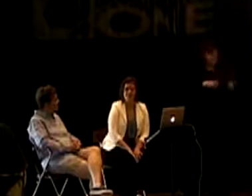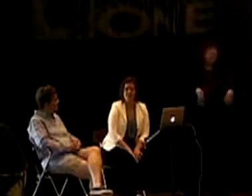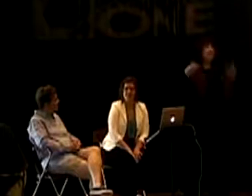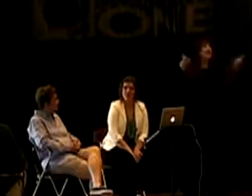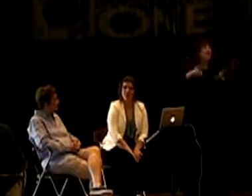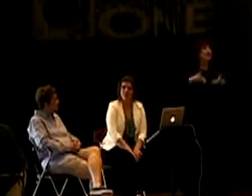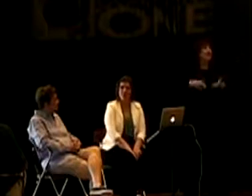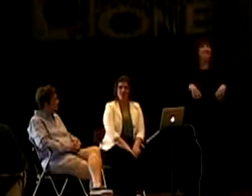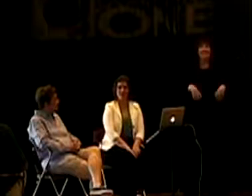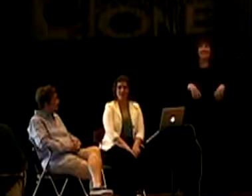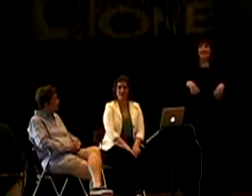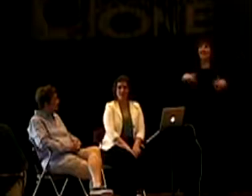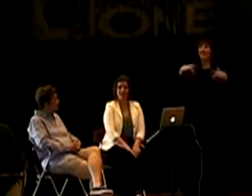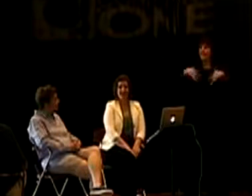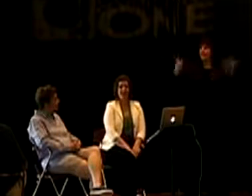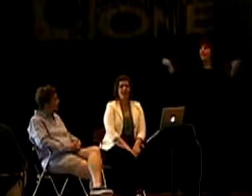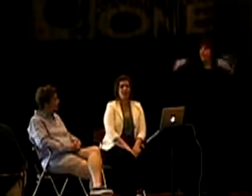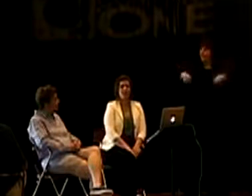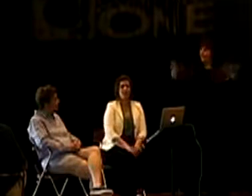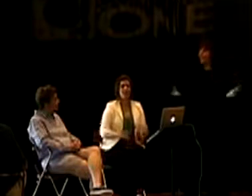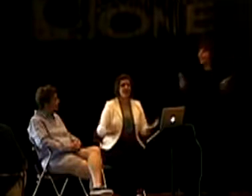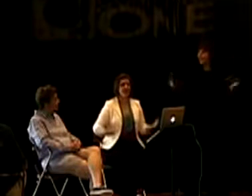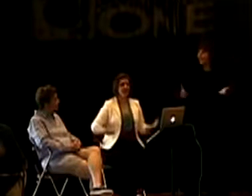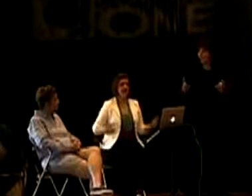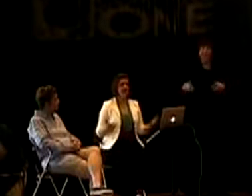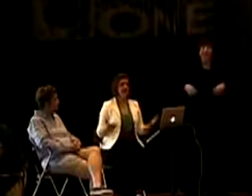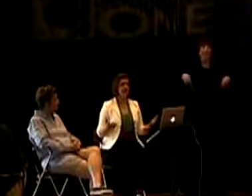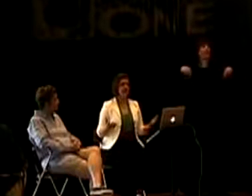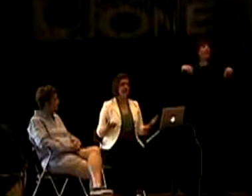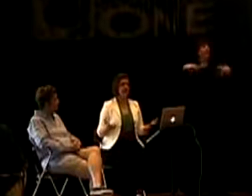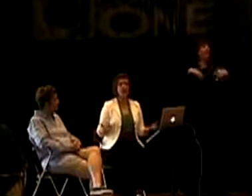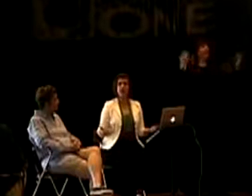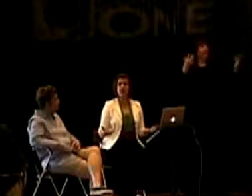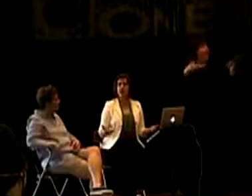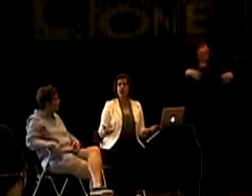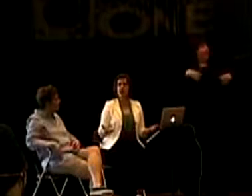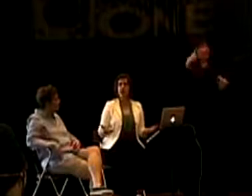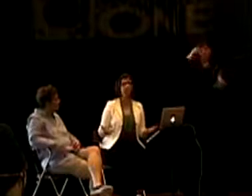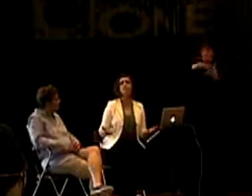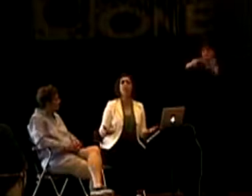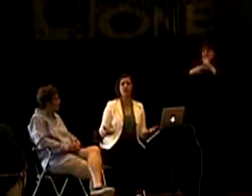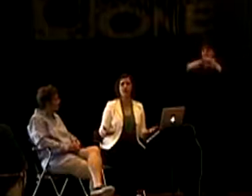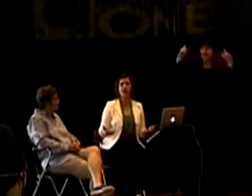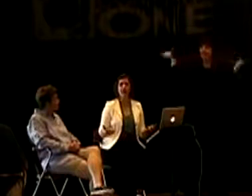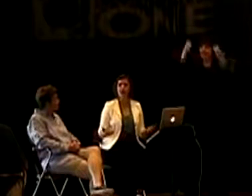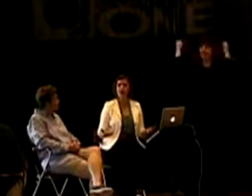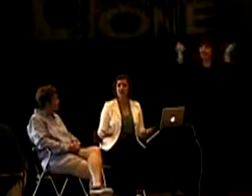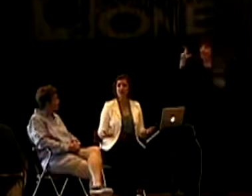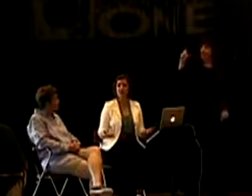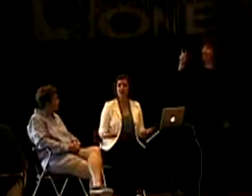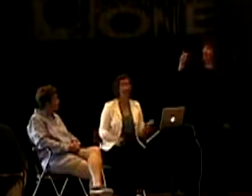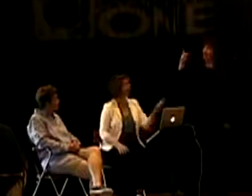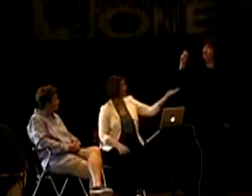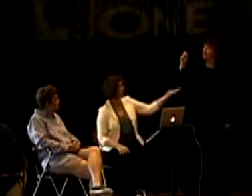Welcome. We are so glad you are here. This event is in celebration of the production of Love